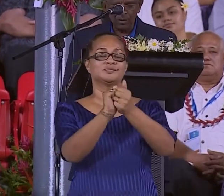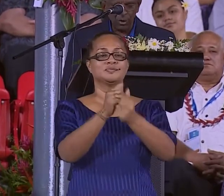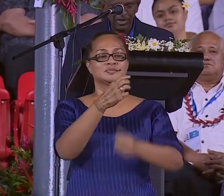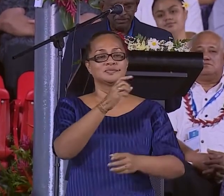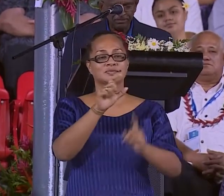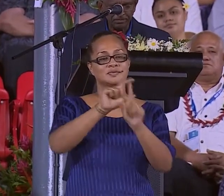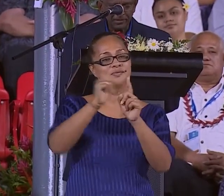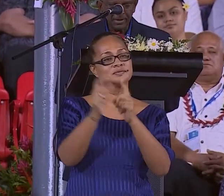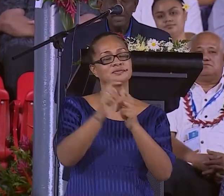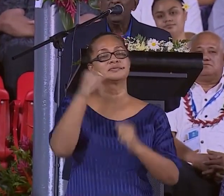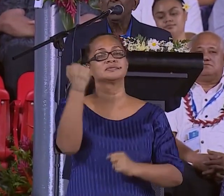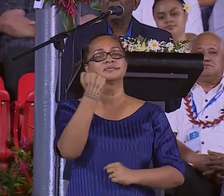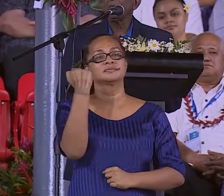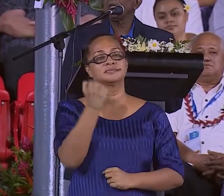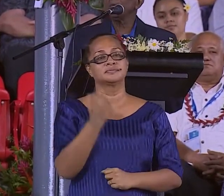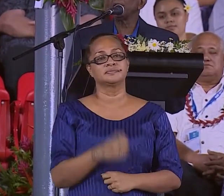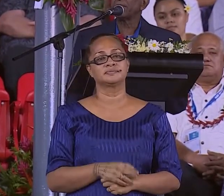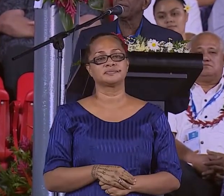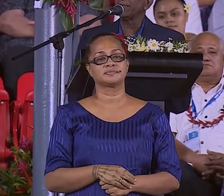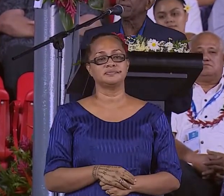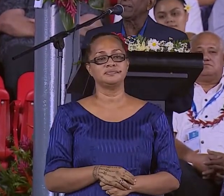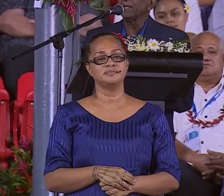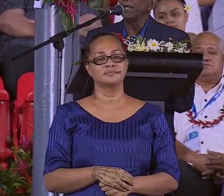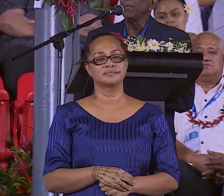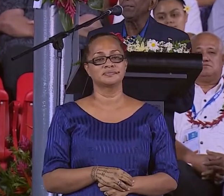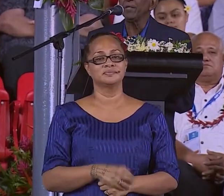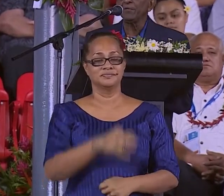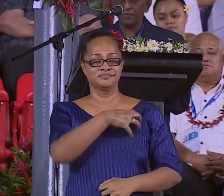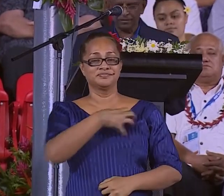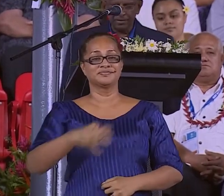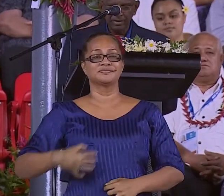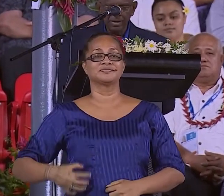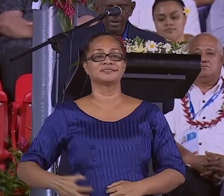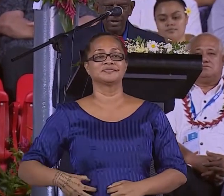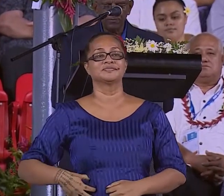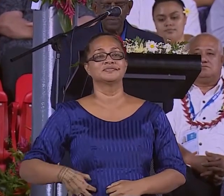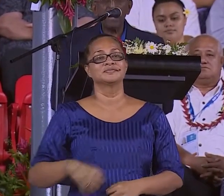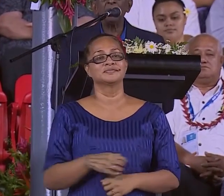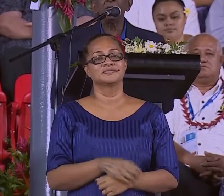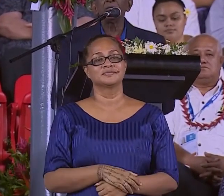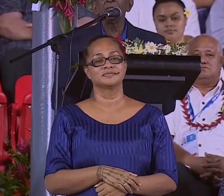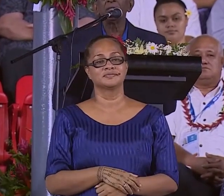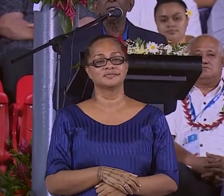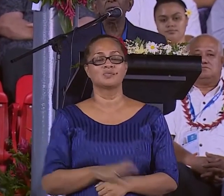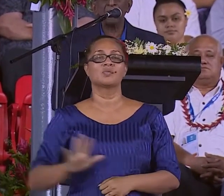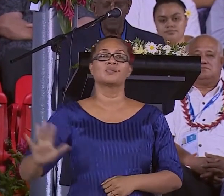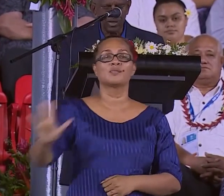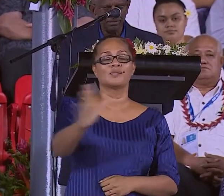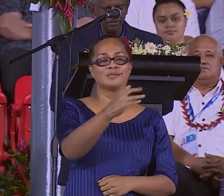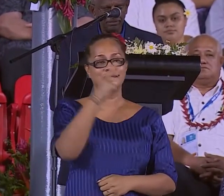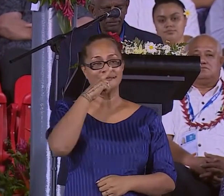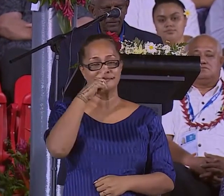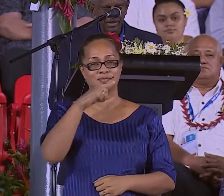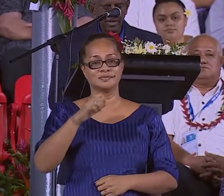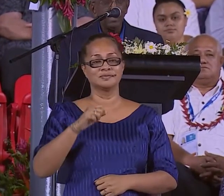for Samoa, Cabinet Ministers and Members of Parliament in Samoa,